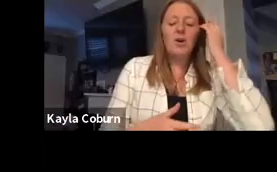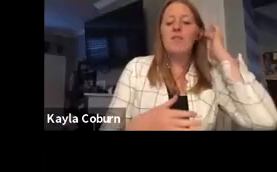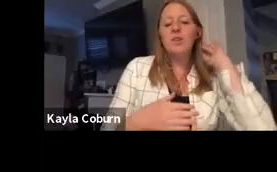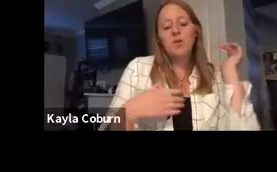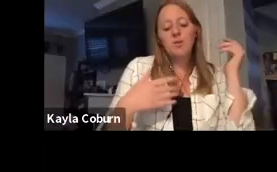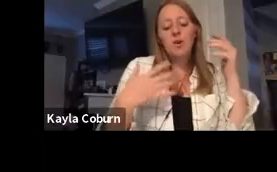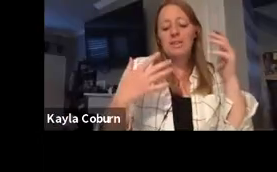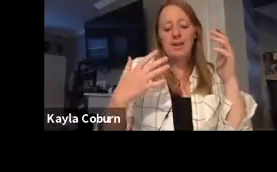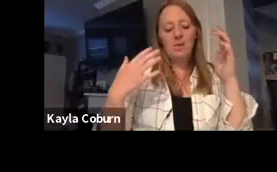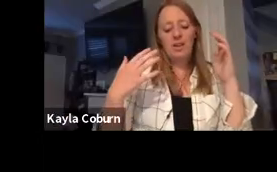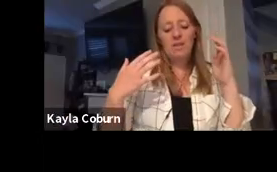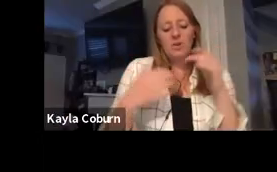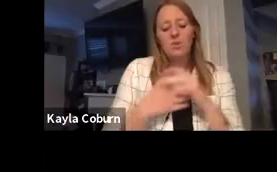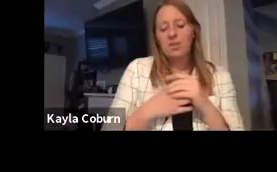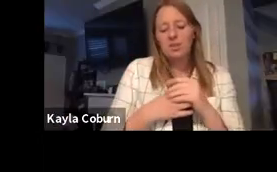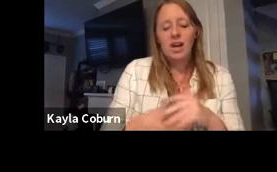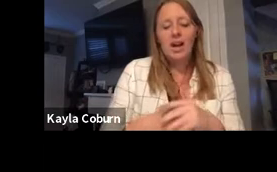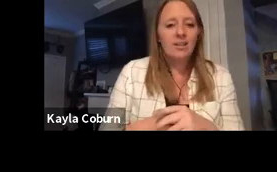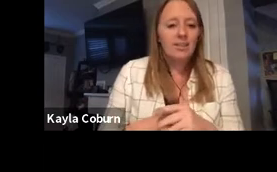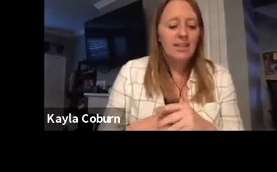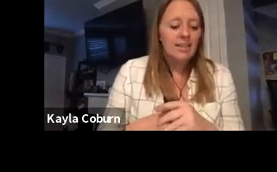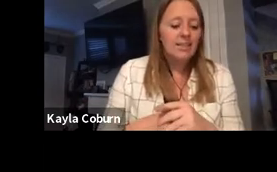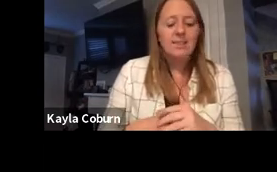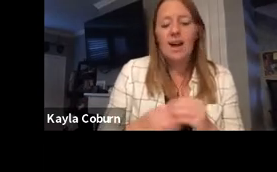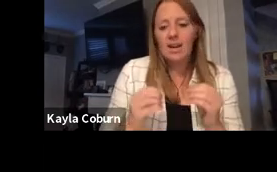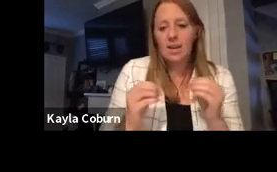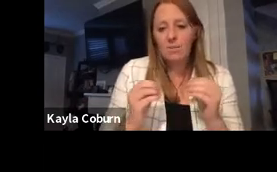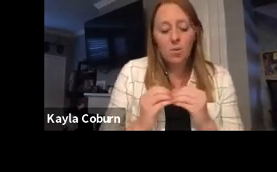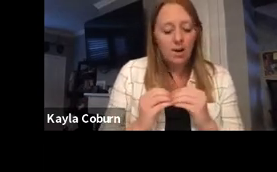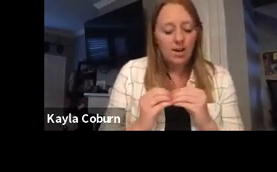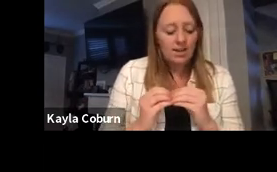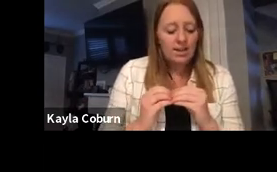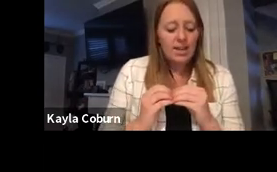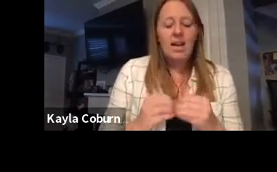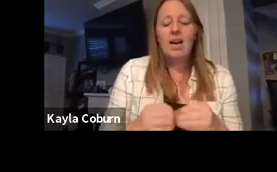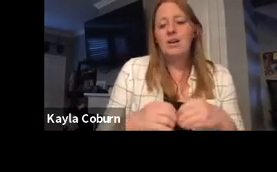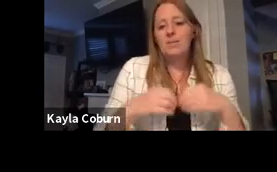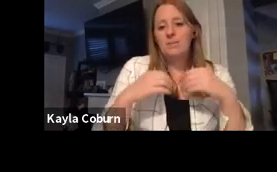So, if you, for example, if you want the child to sign more